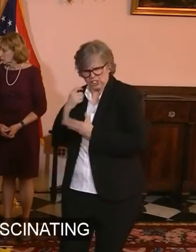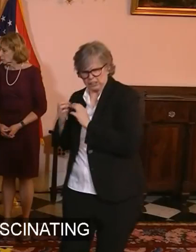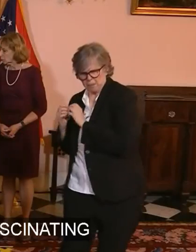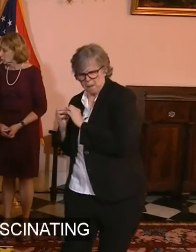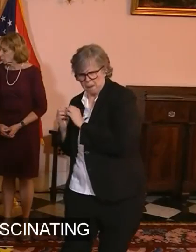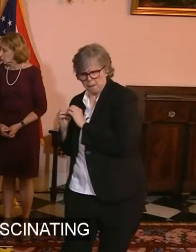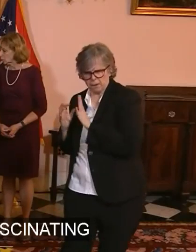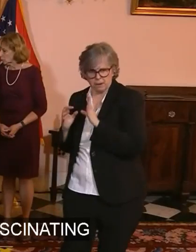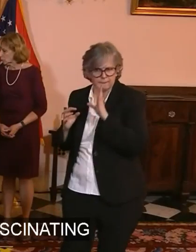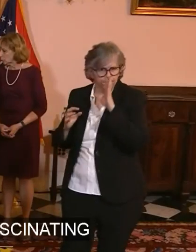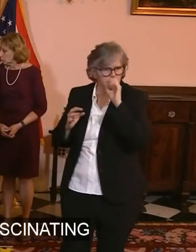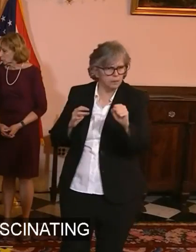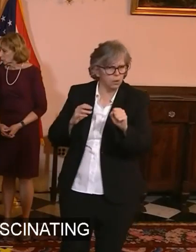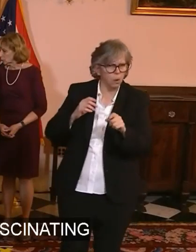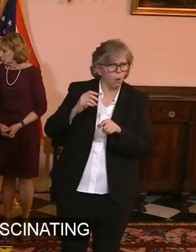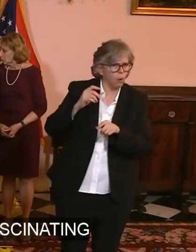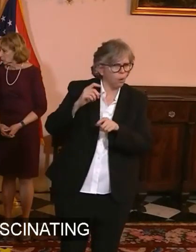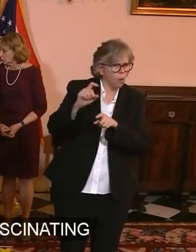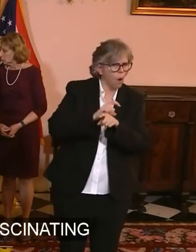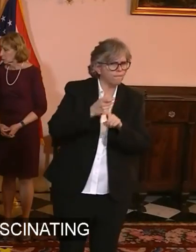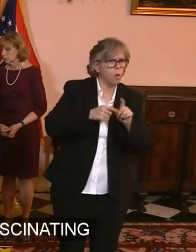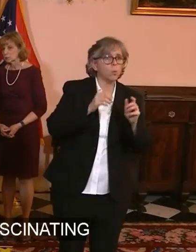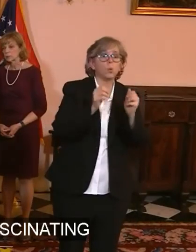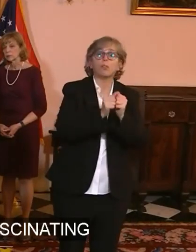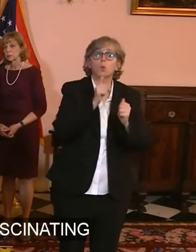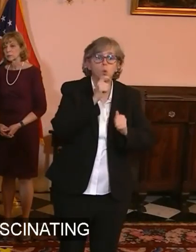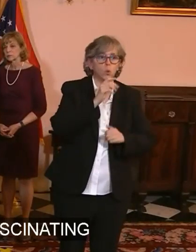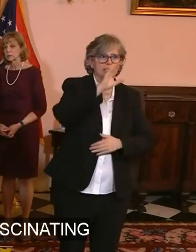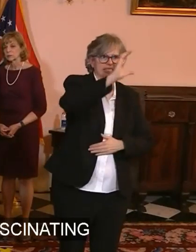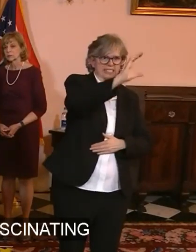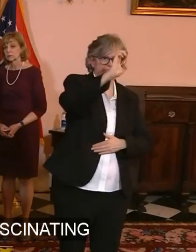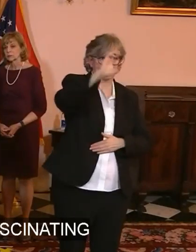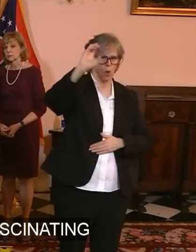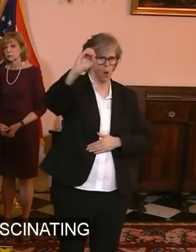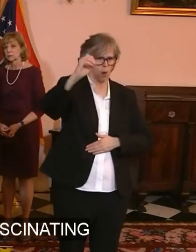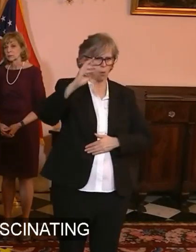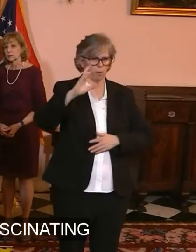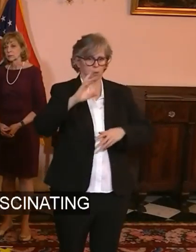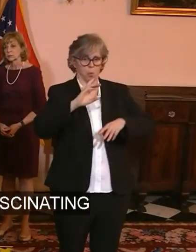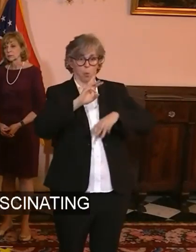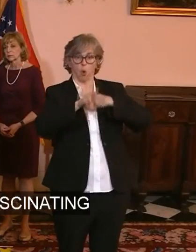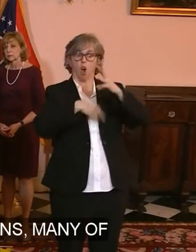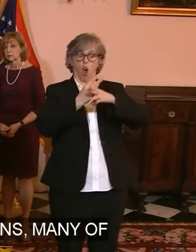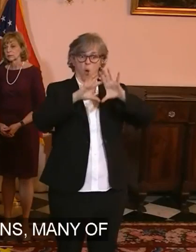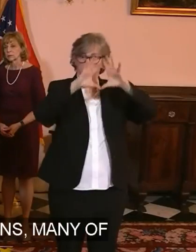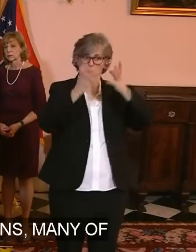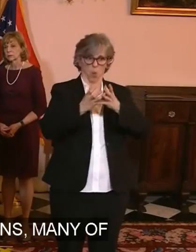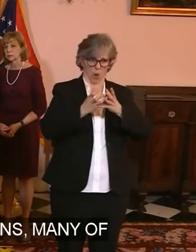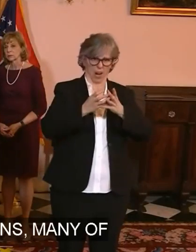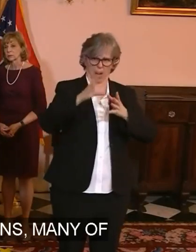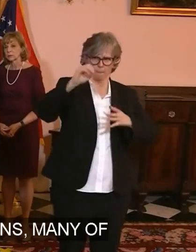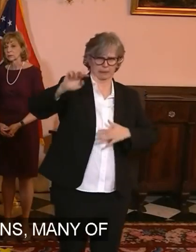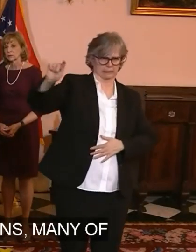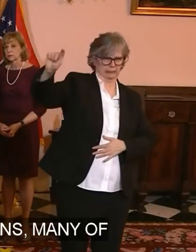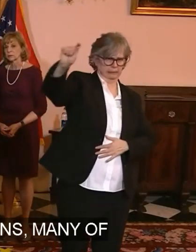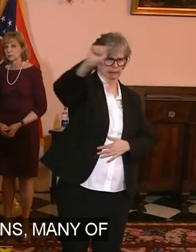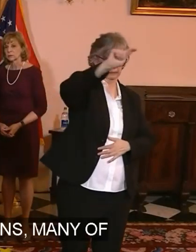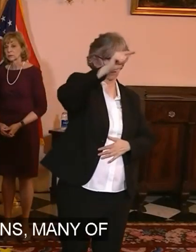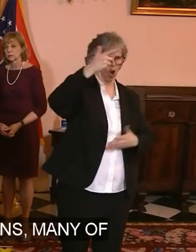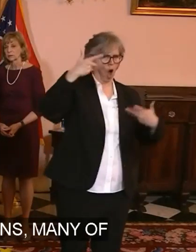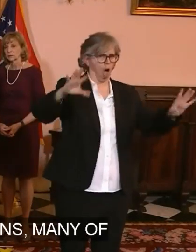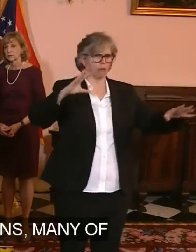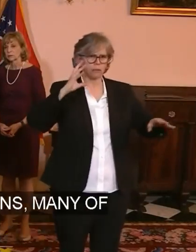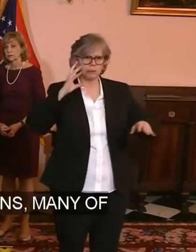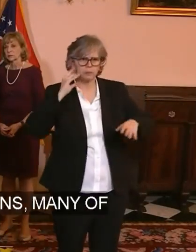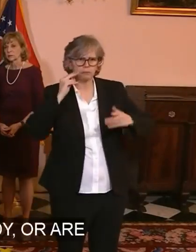who have global operations, many of whom who went through this in China already, went through this or are going through this in